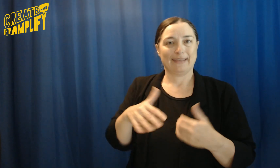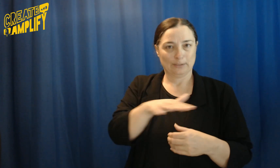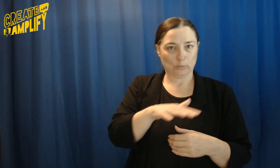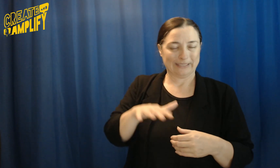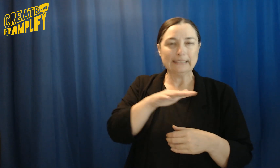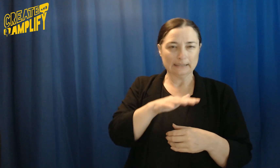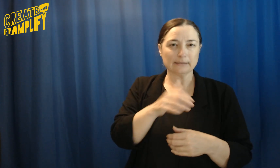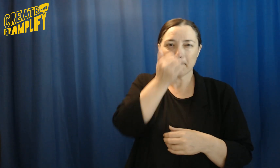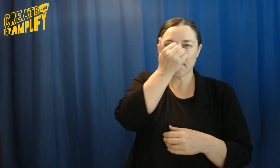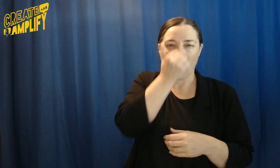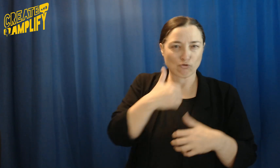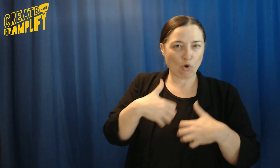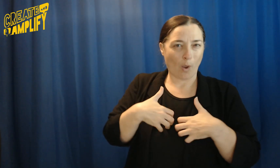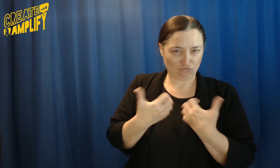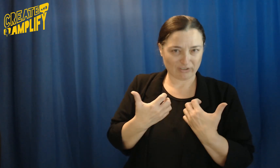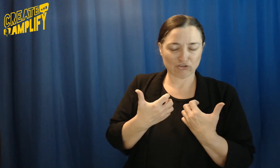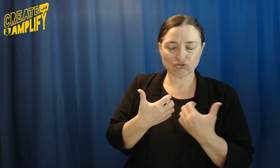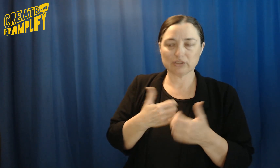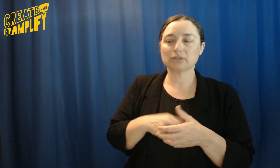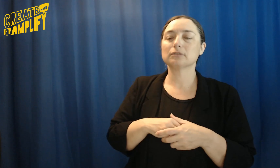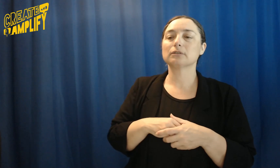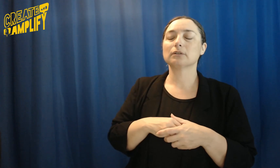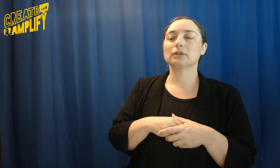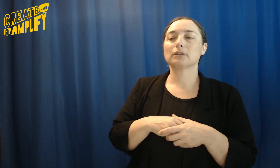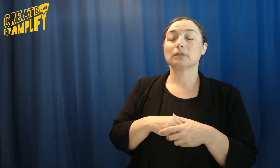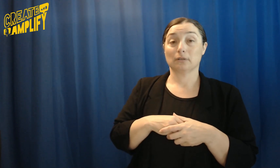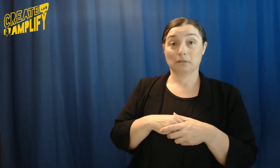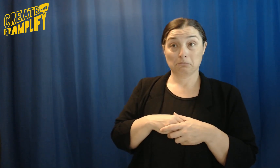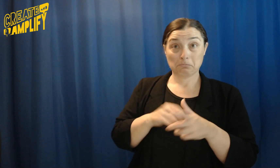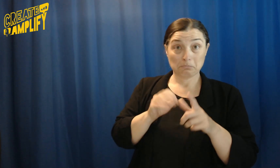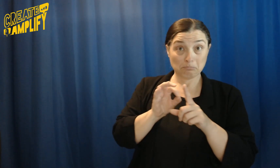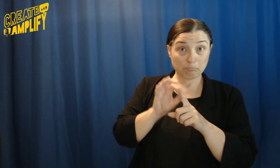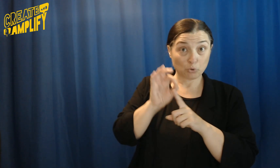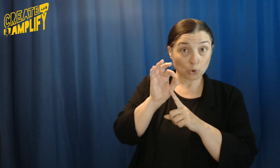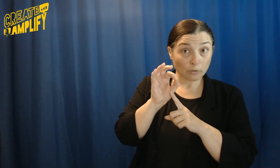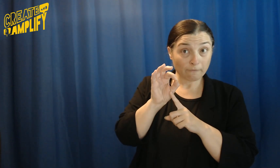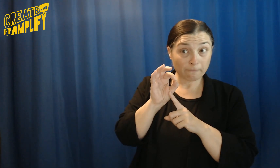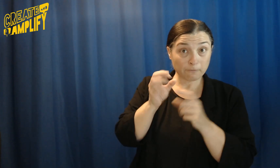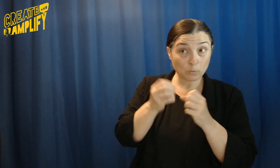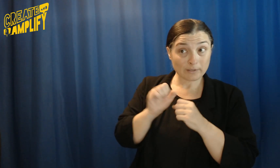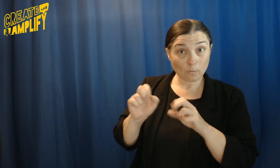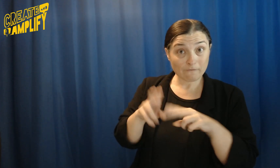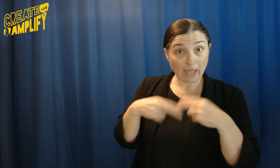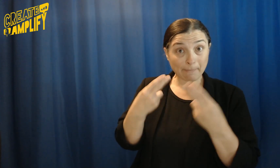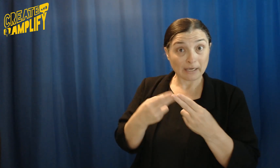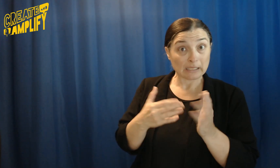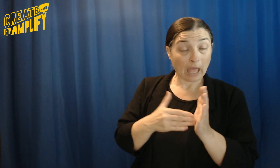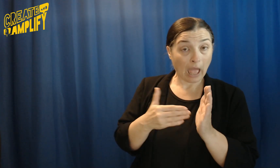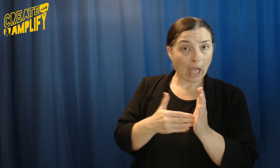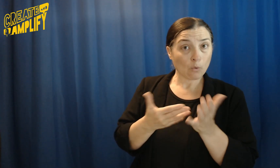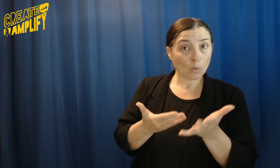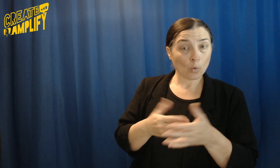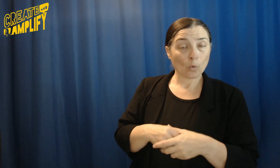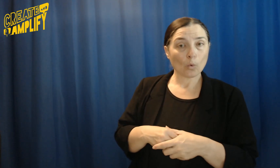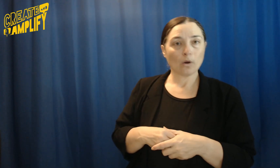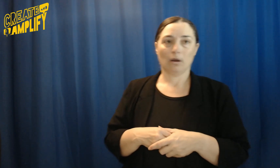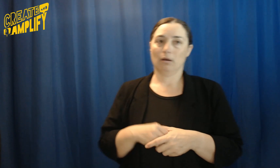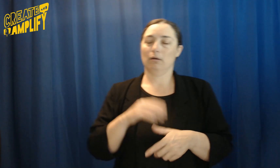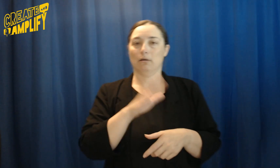things like that. Do you find that they're getting better with your family the way it is now? I'll tell you a funny one. God, it just